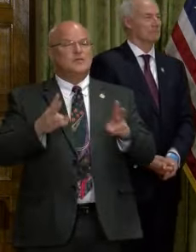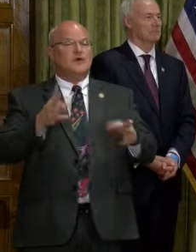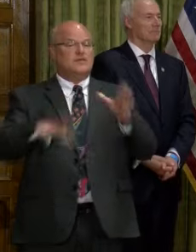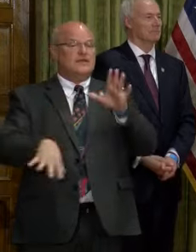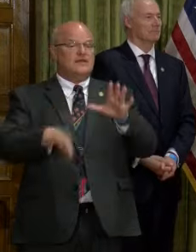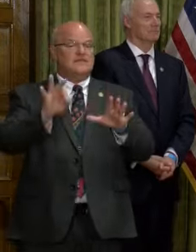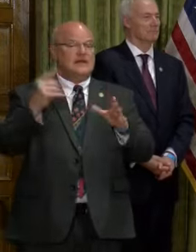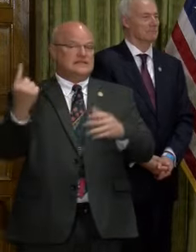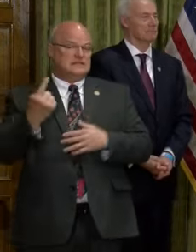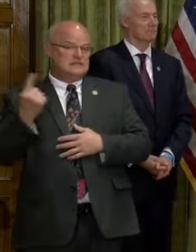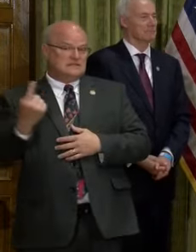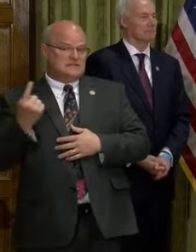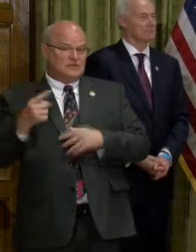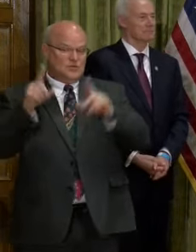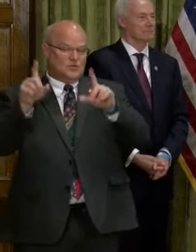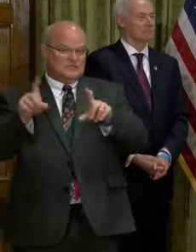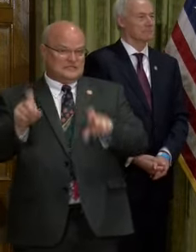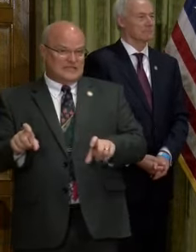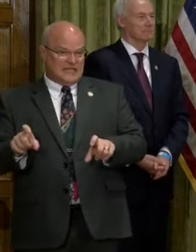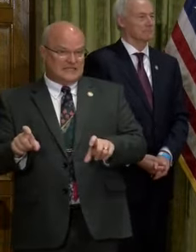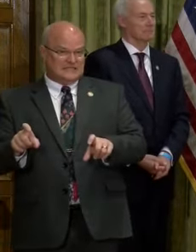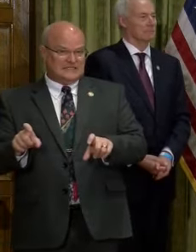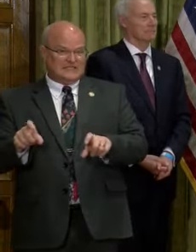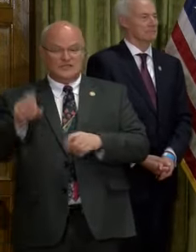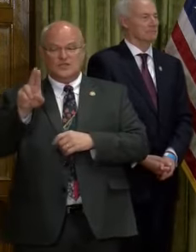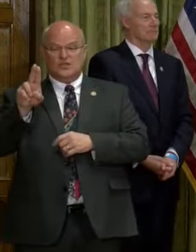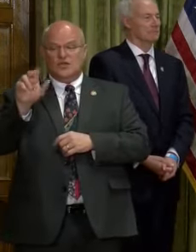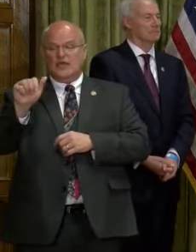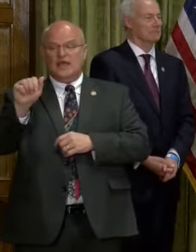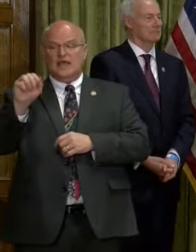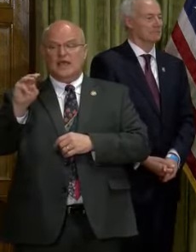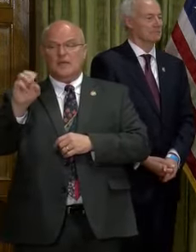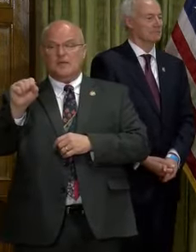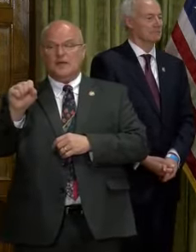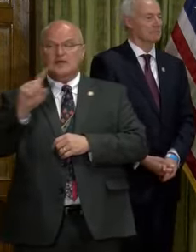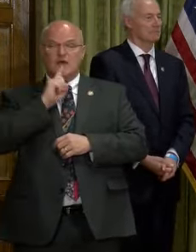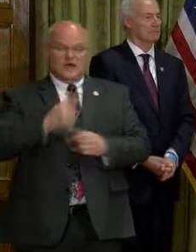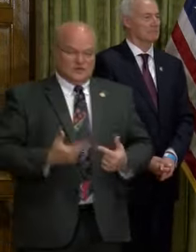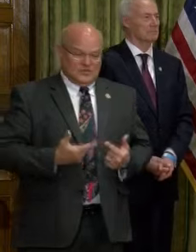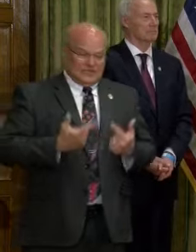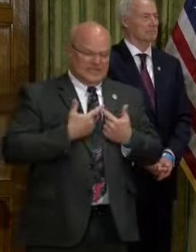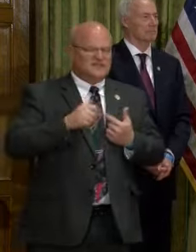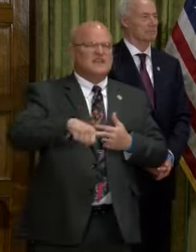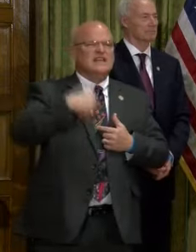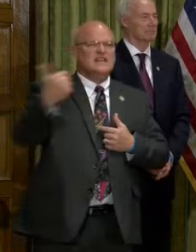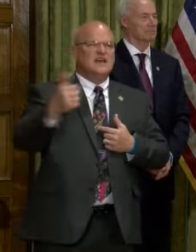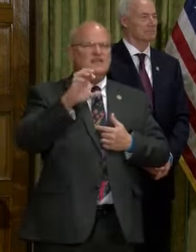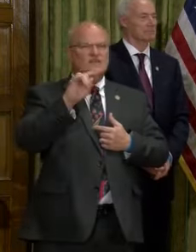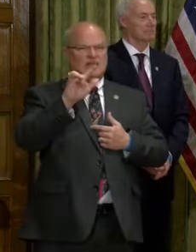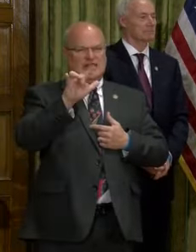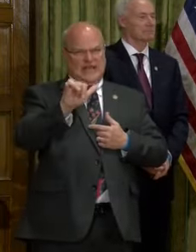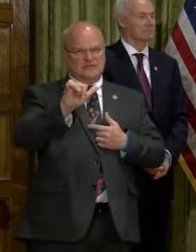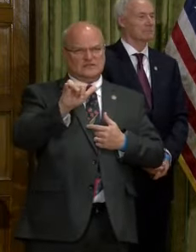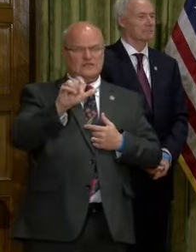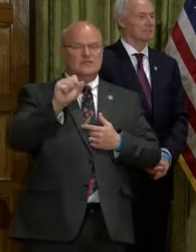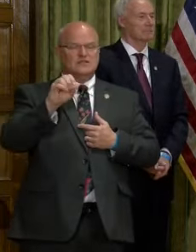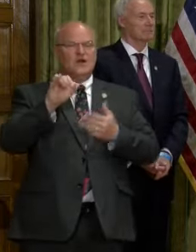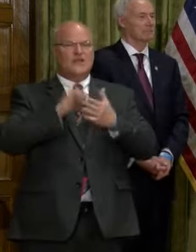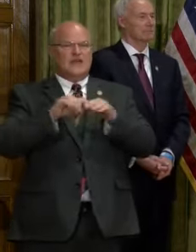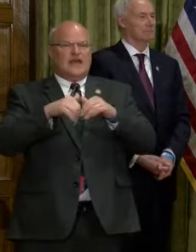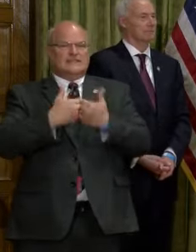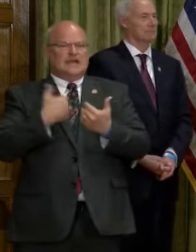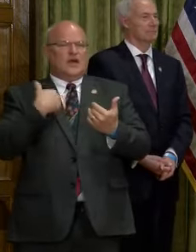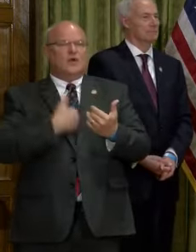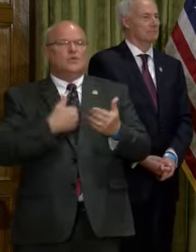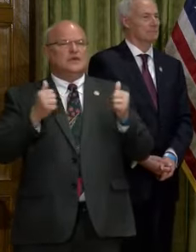may find that someone was tested at UAMS, for example, but they actually lived in another county, and so that's